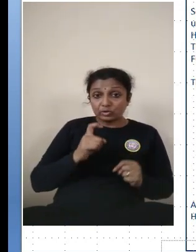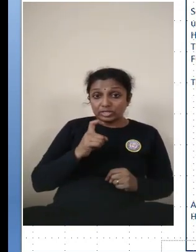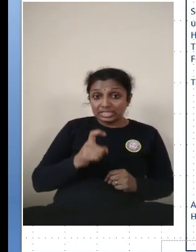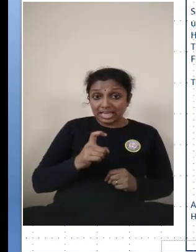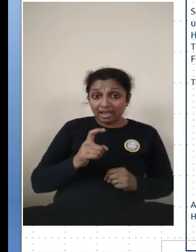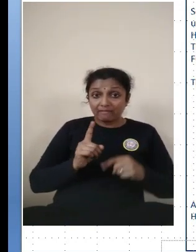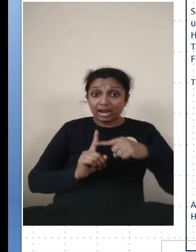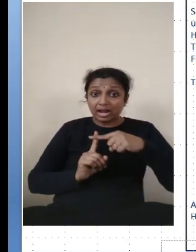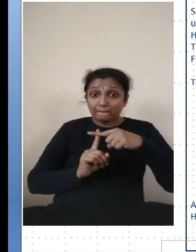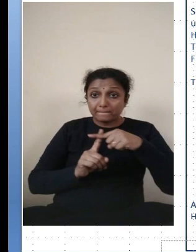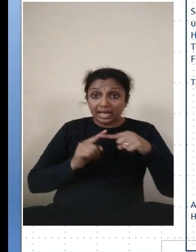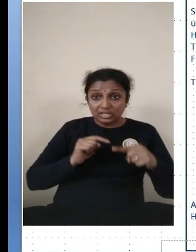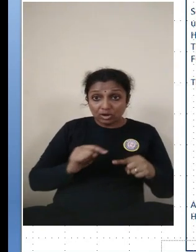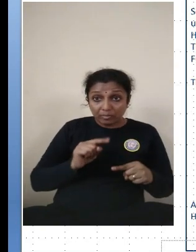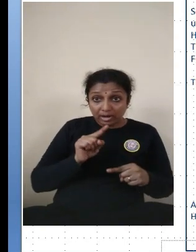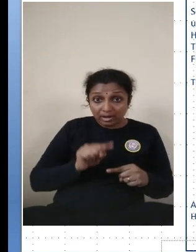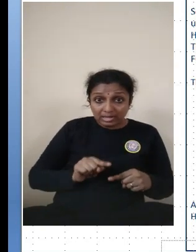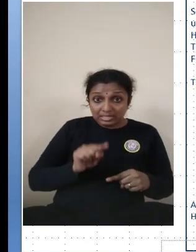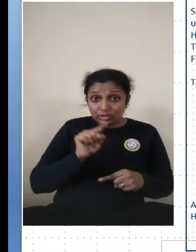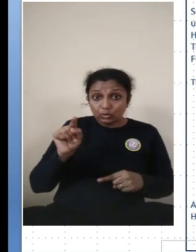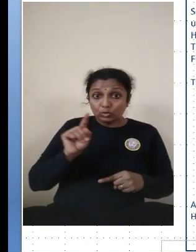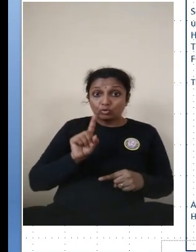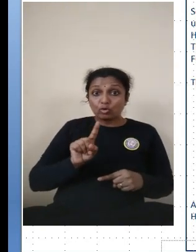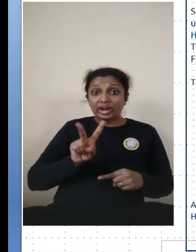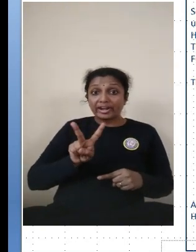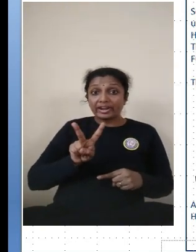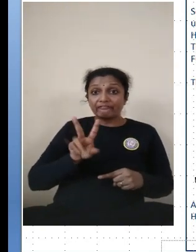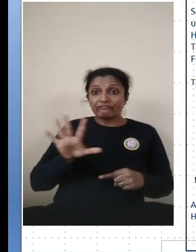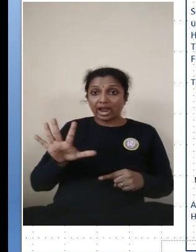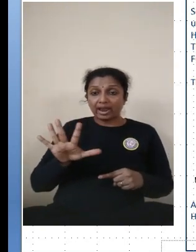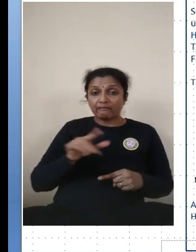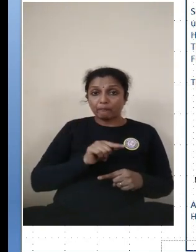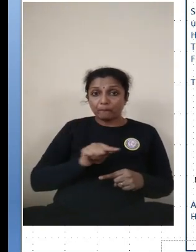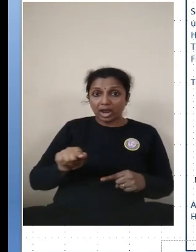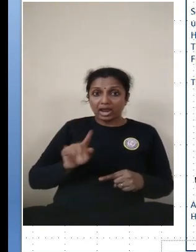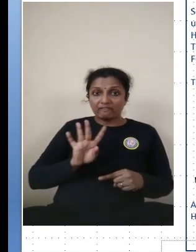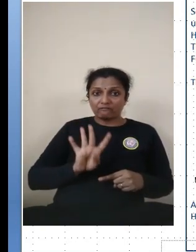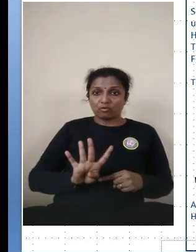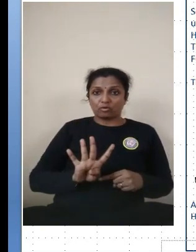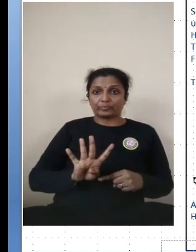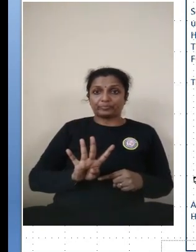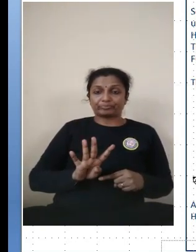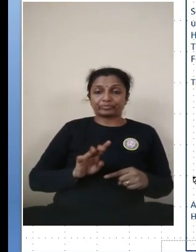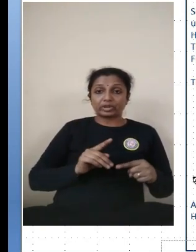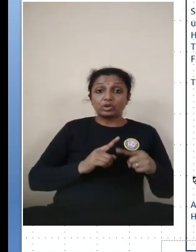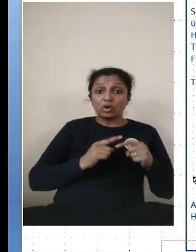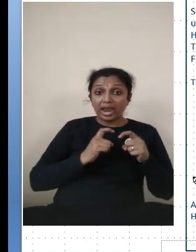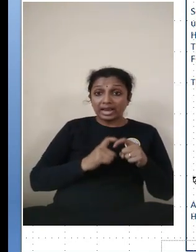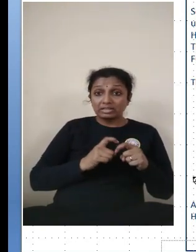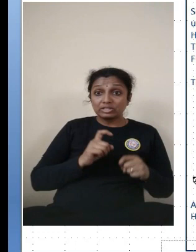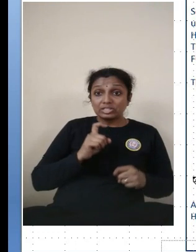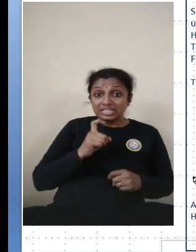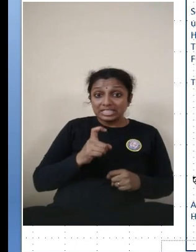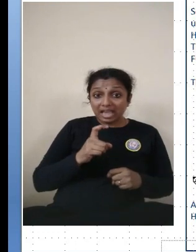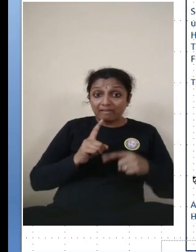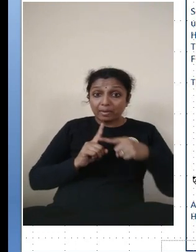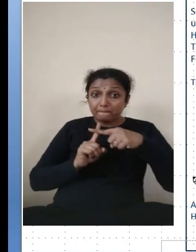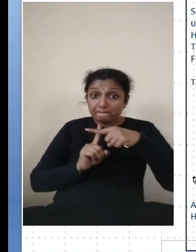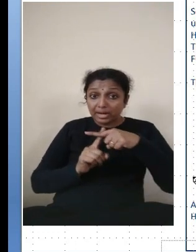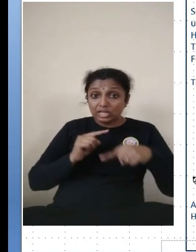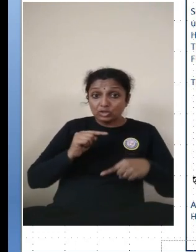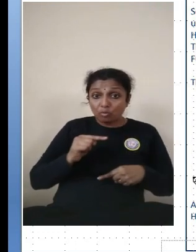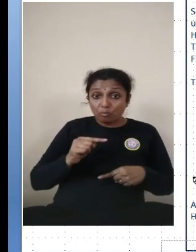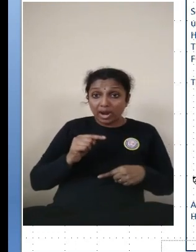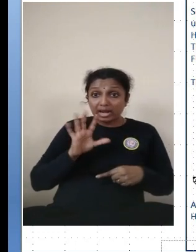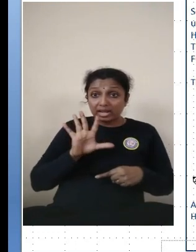which is 25 by 4. So, 7 plus minus root of 25 is nothing but 5. So you